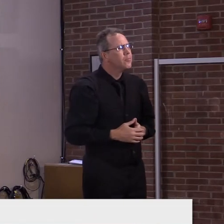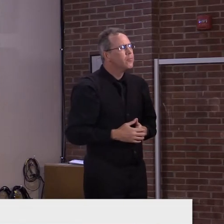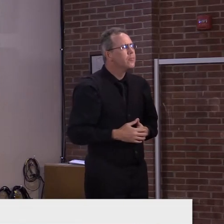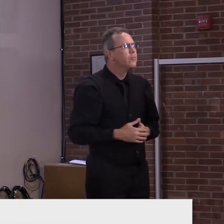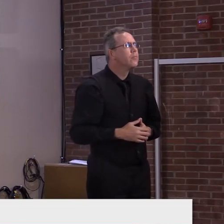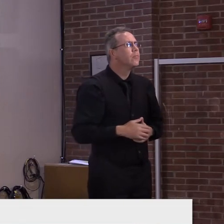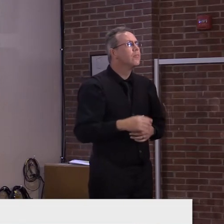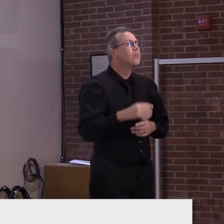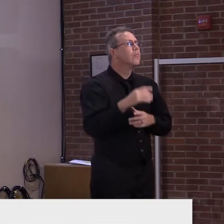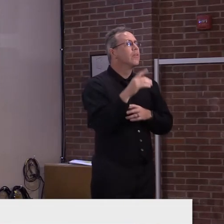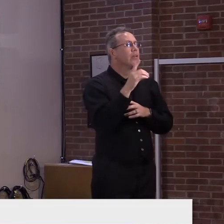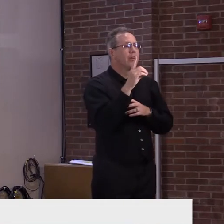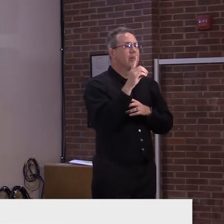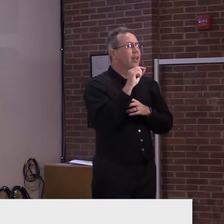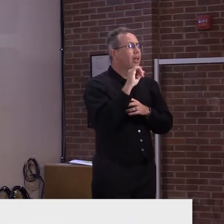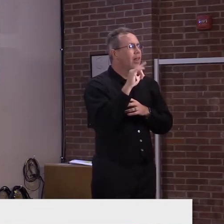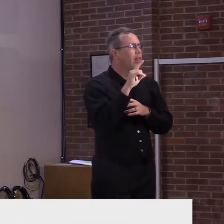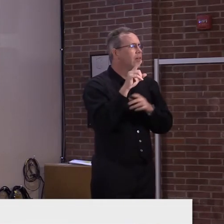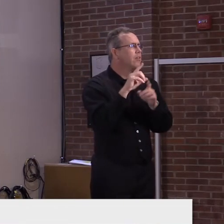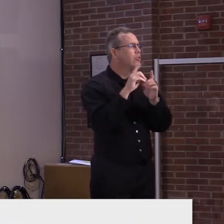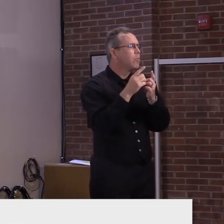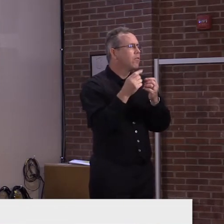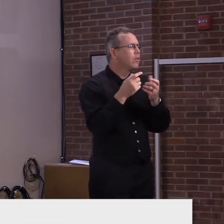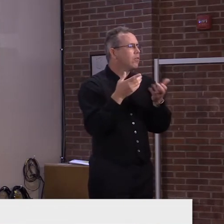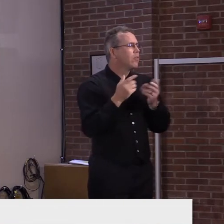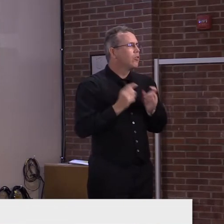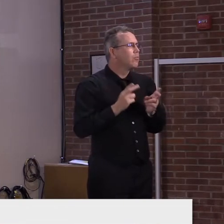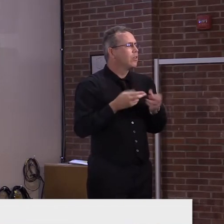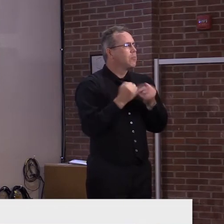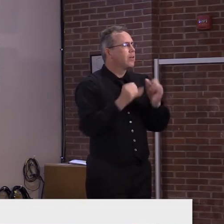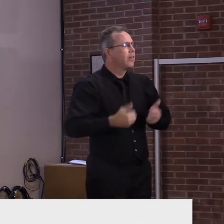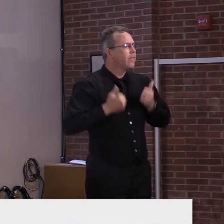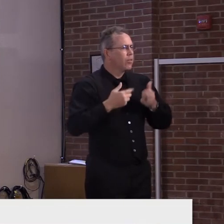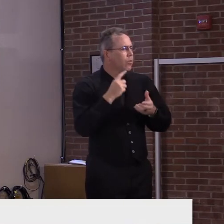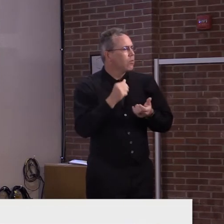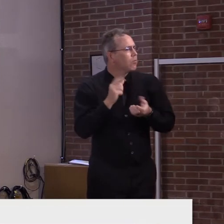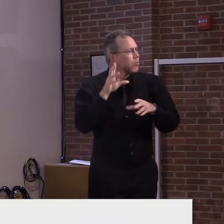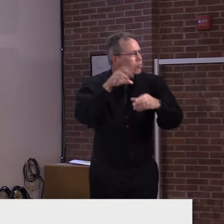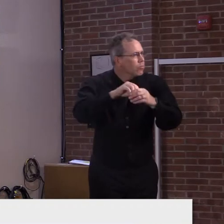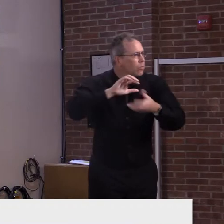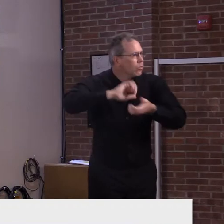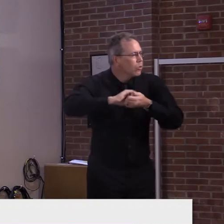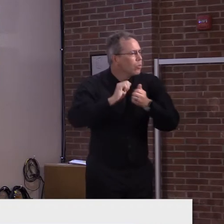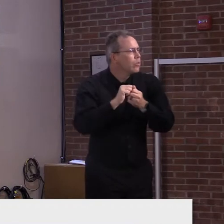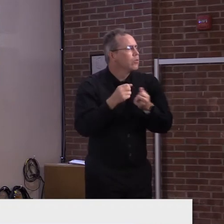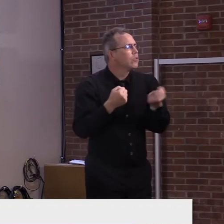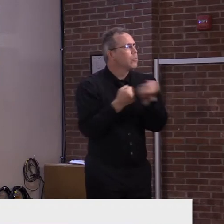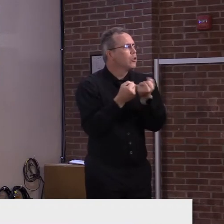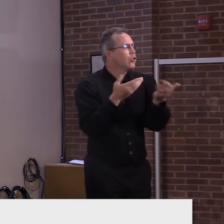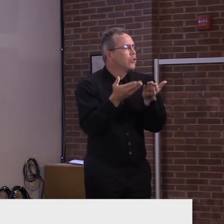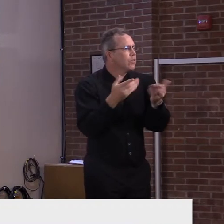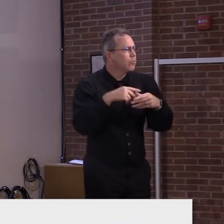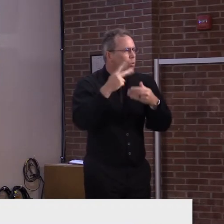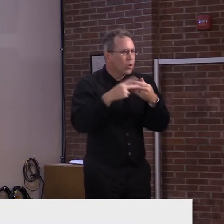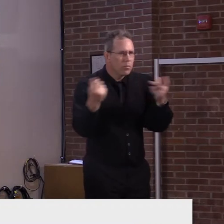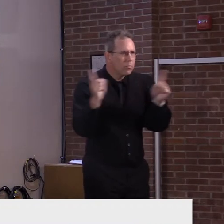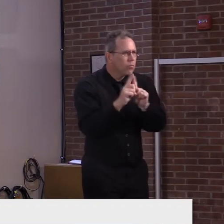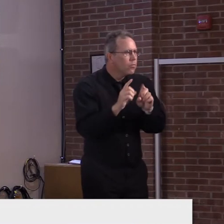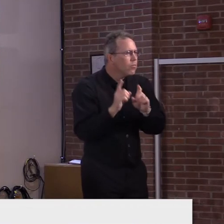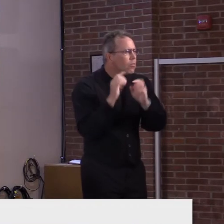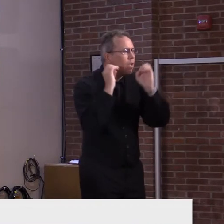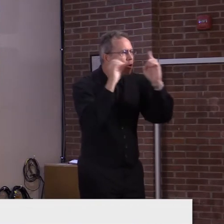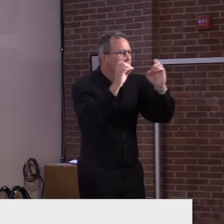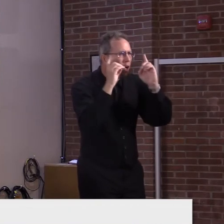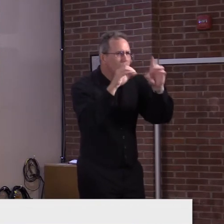and Services at Home program to tailor accidental overdose prevention messaging and education to